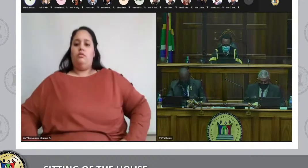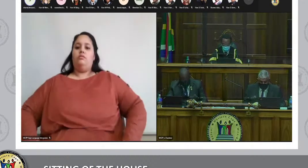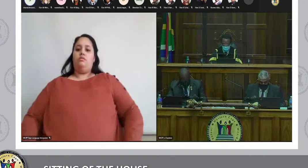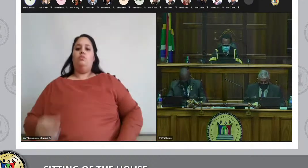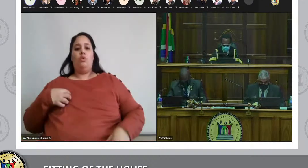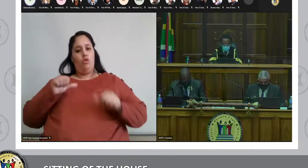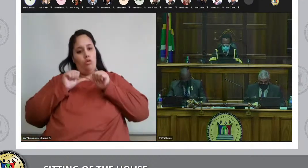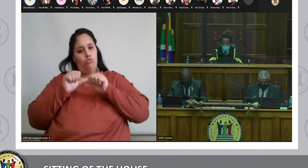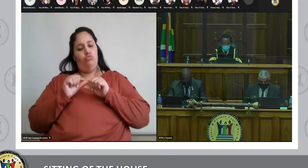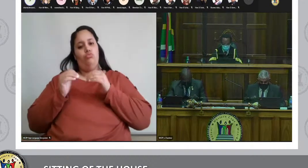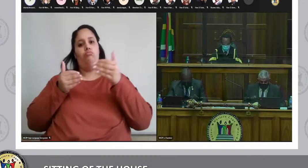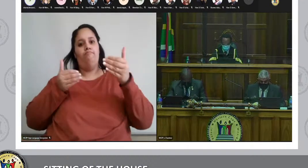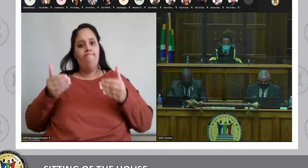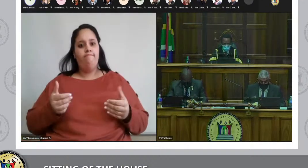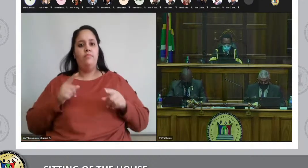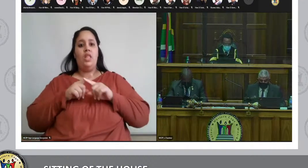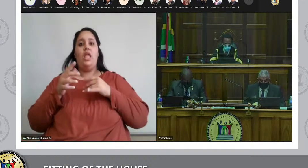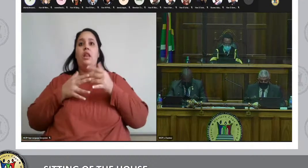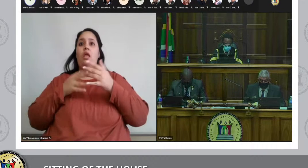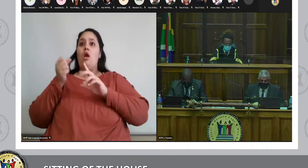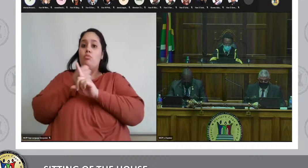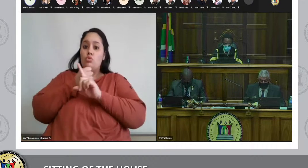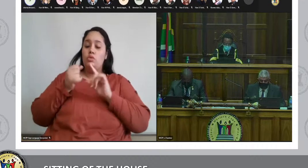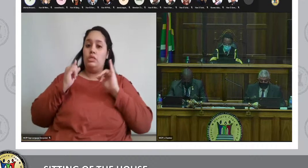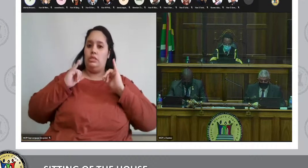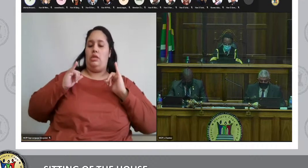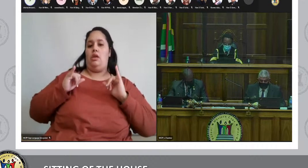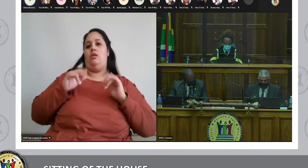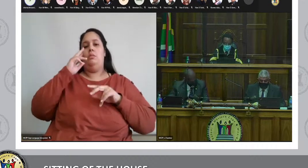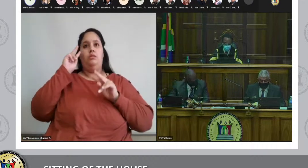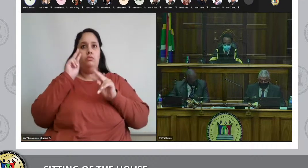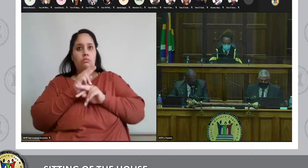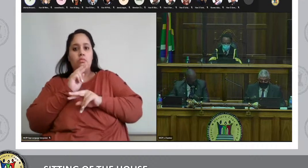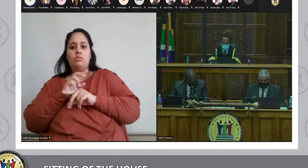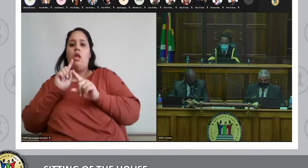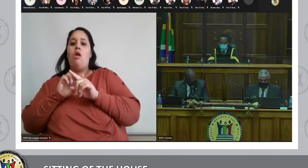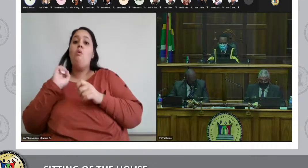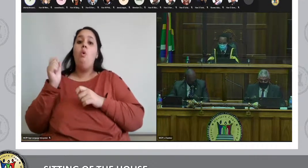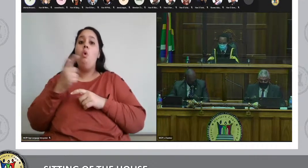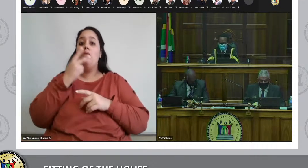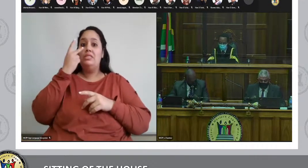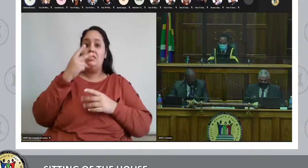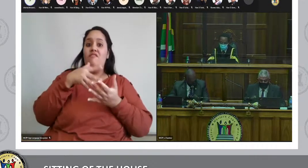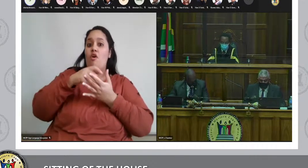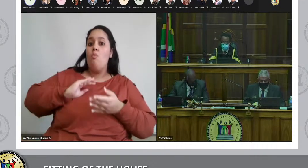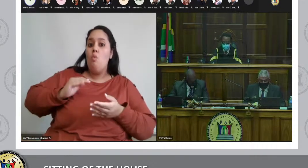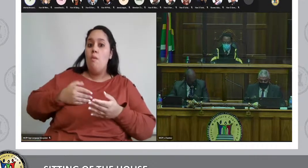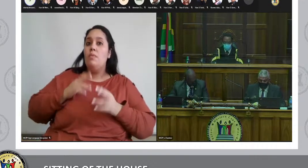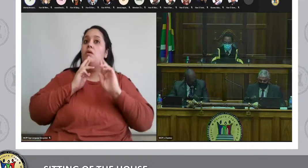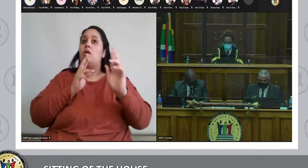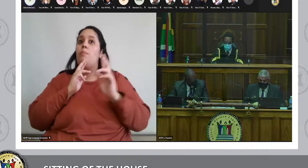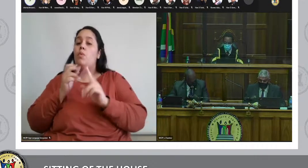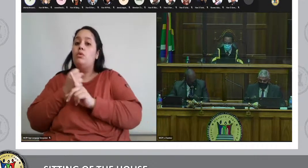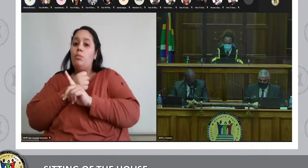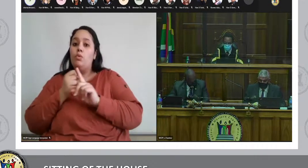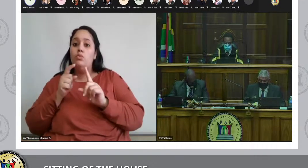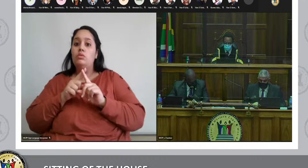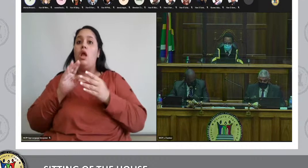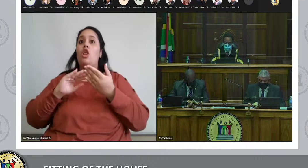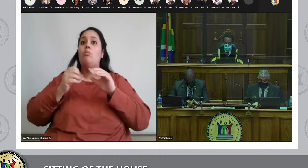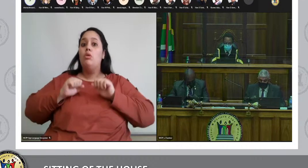abuse seriously, and report all pleas for help by vulnerable women, children, and community at